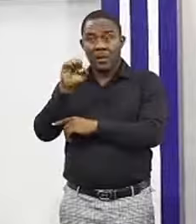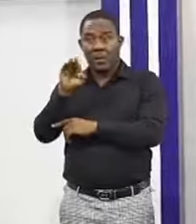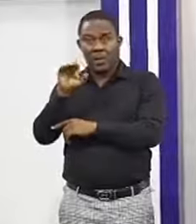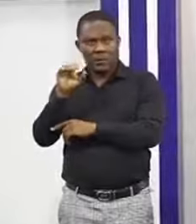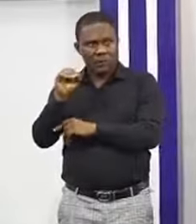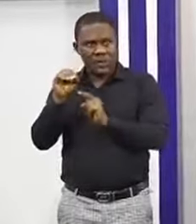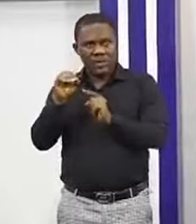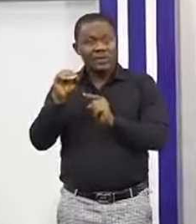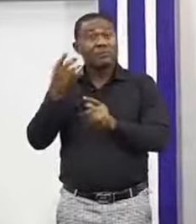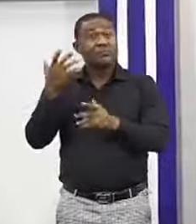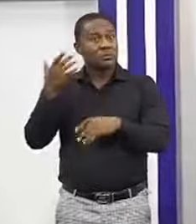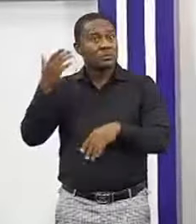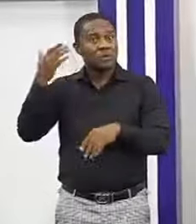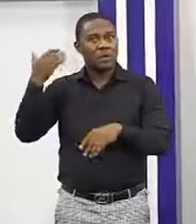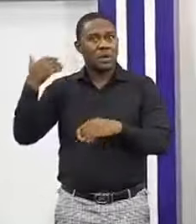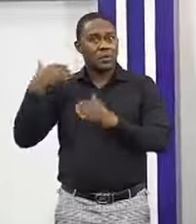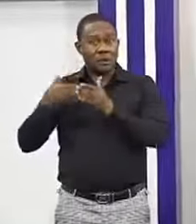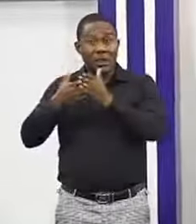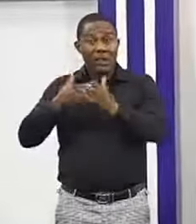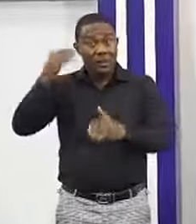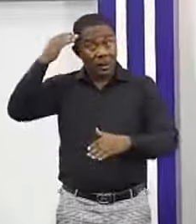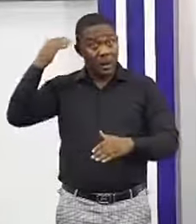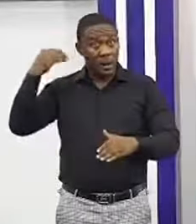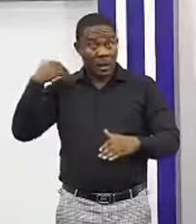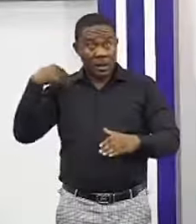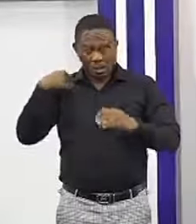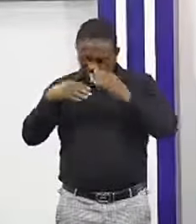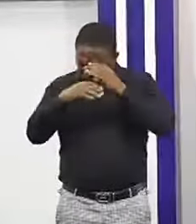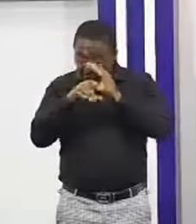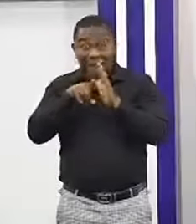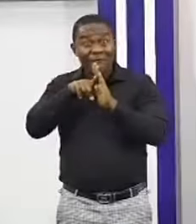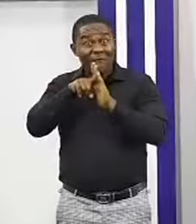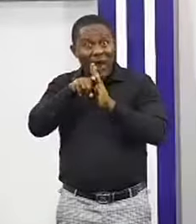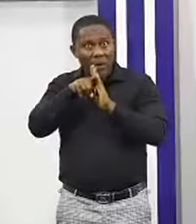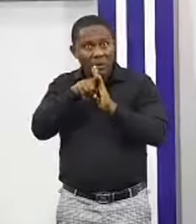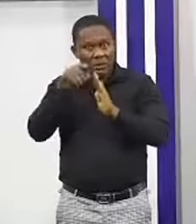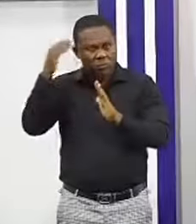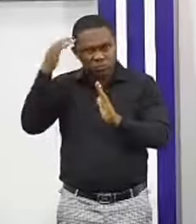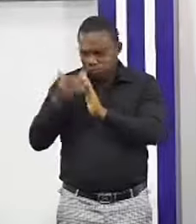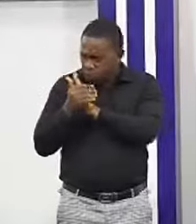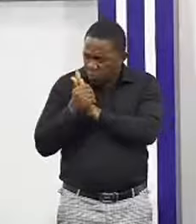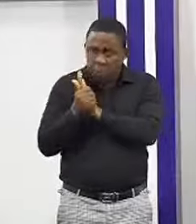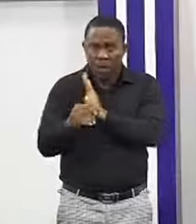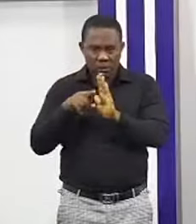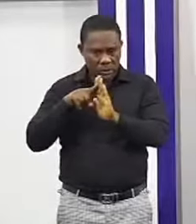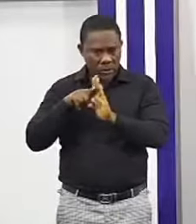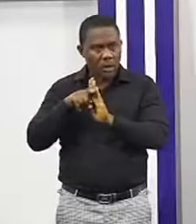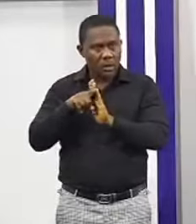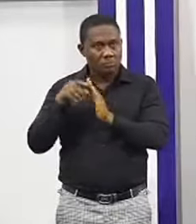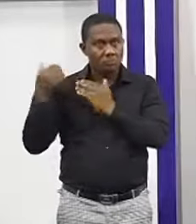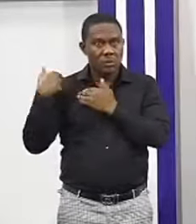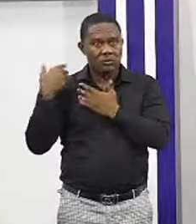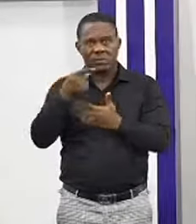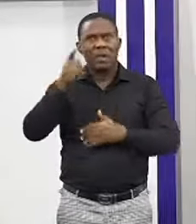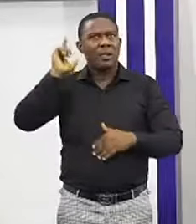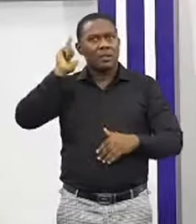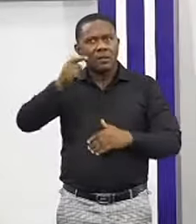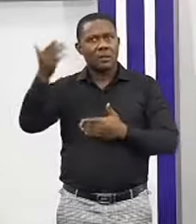NOGUCHI Memorial Institute for Medical Research. They are coordinating all the tests across the country. Prof will join us